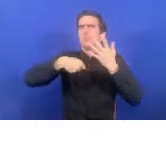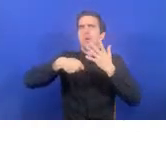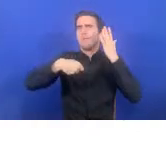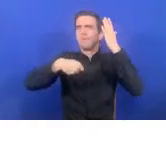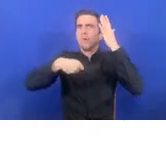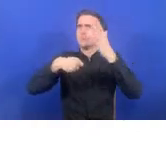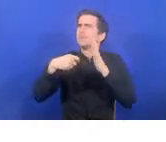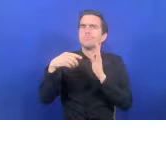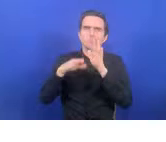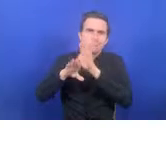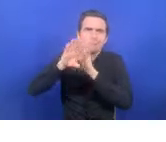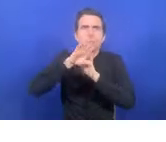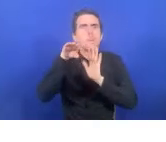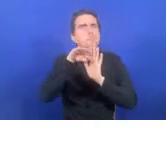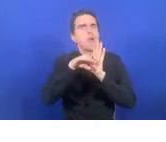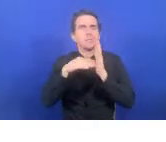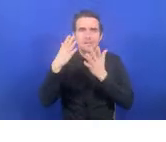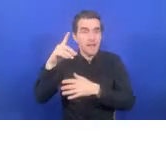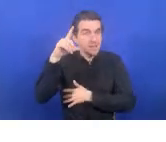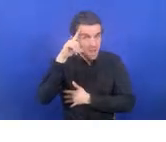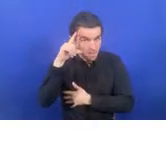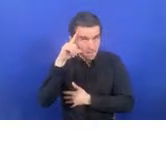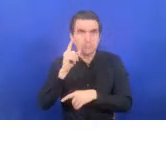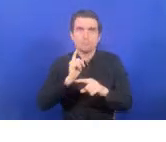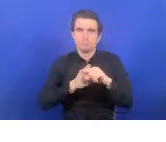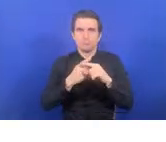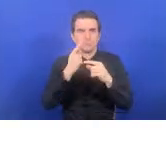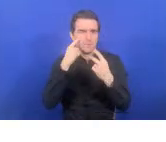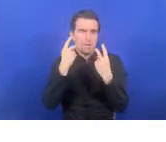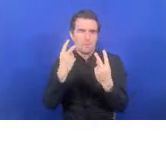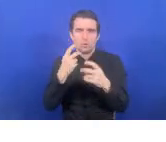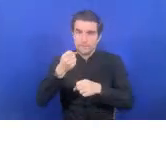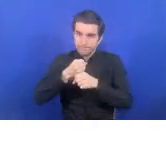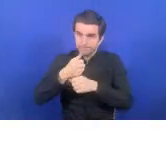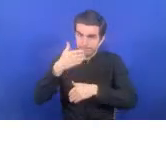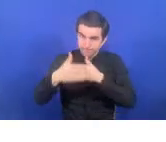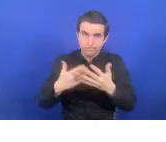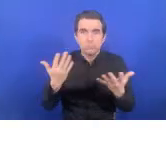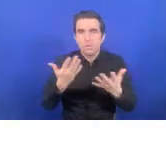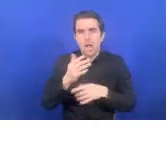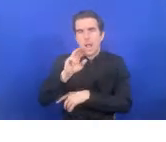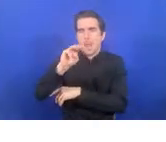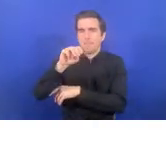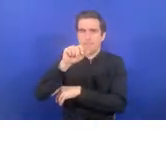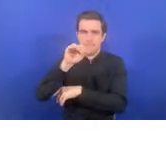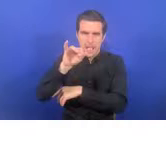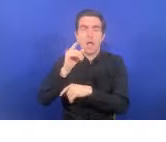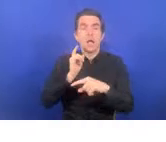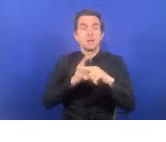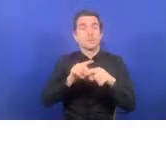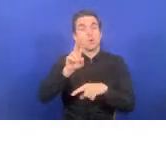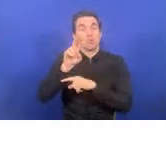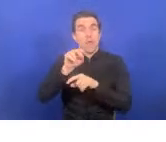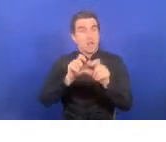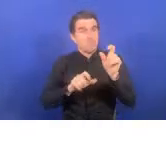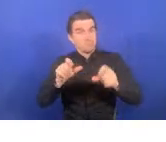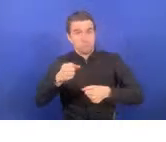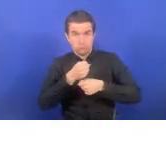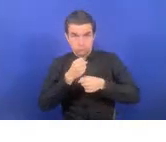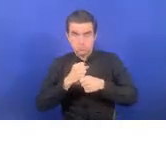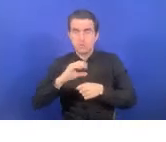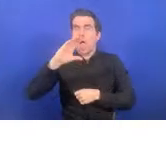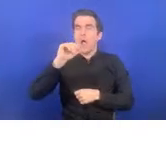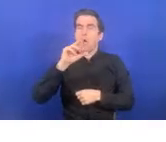get it on the table, get talking about it. So those are the first 2 steps that we can take. And I think we have some practical tips shared